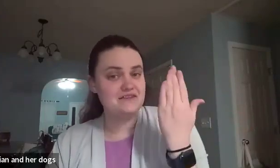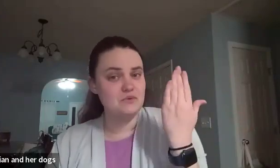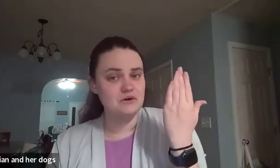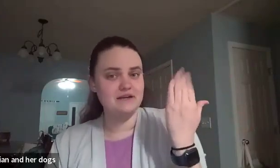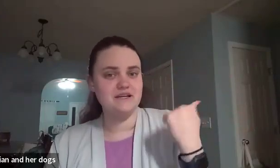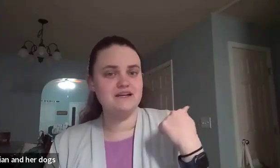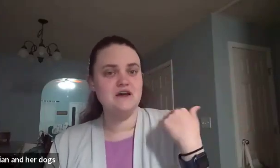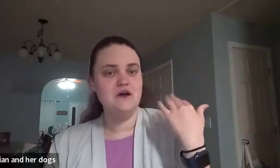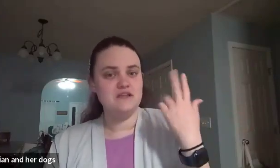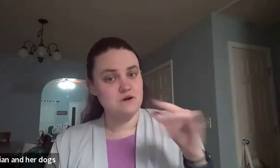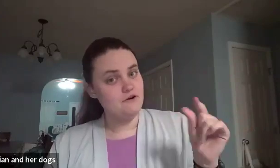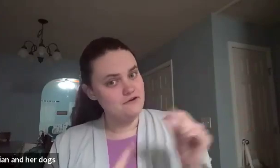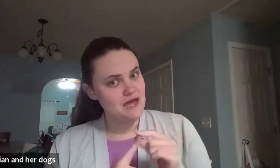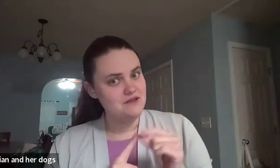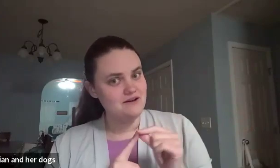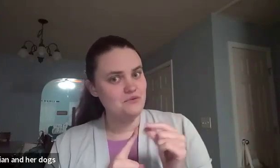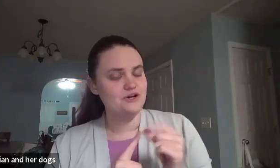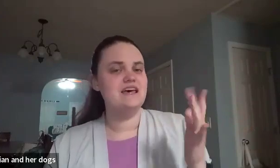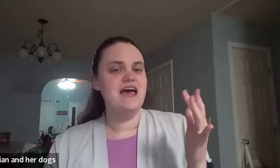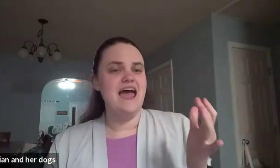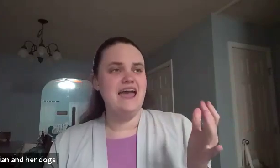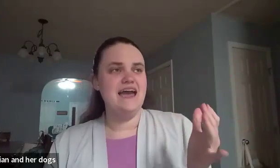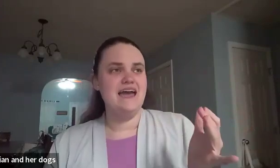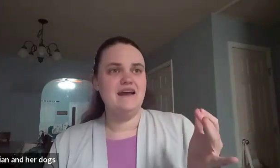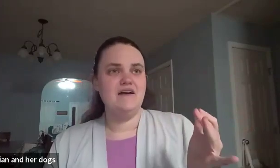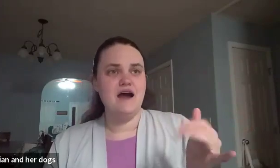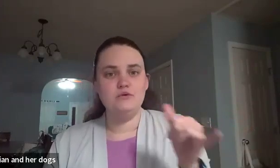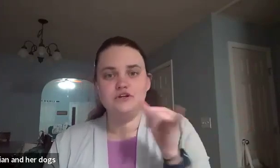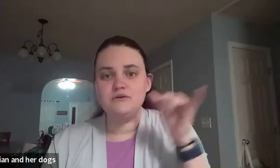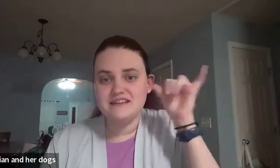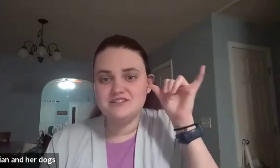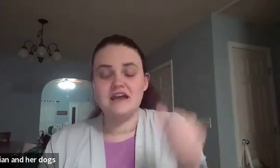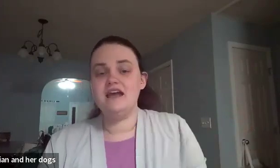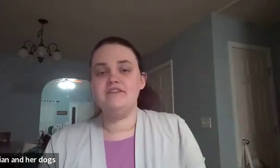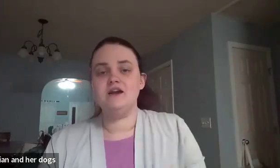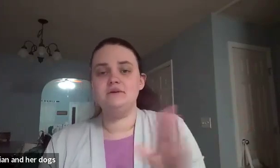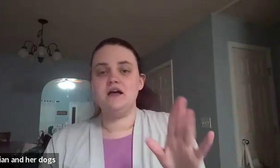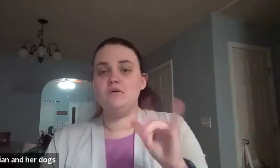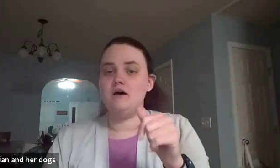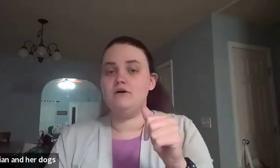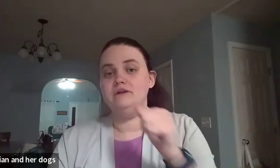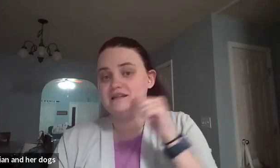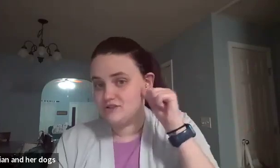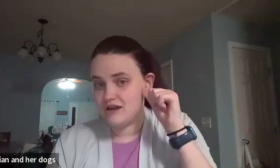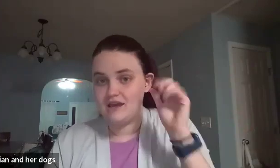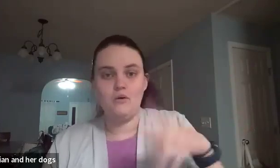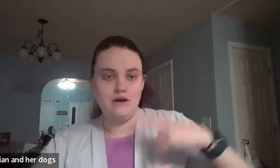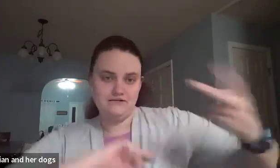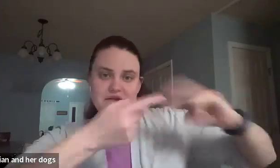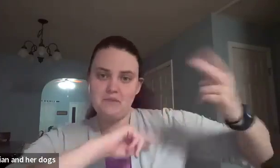this morning, because that's one of our vocabulary words. And I would go yesterday, and then I'd be like, well, yesterday, or I'd flip